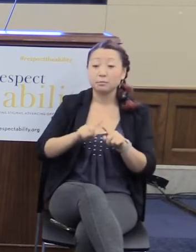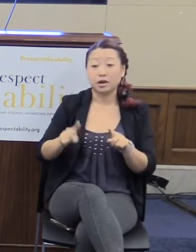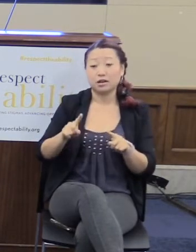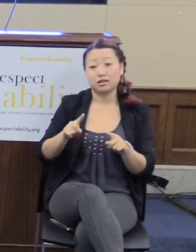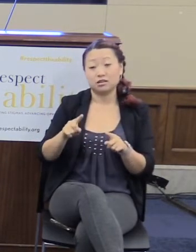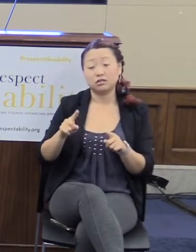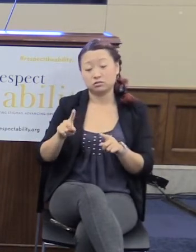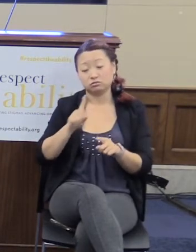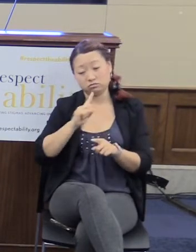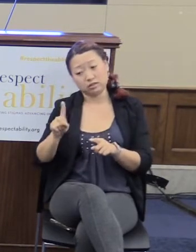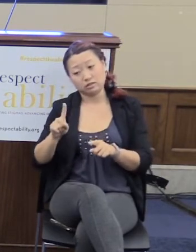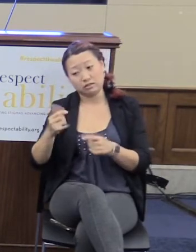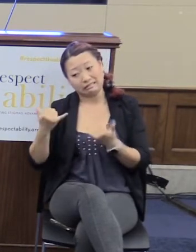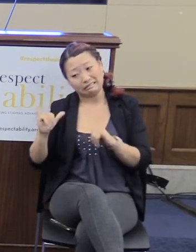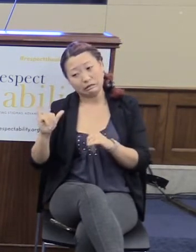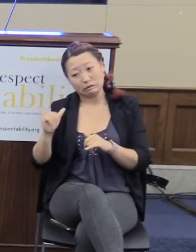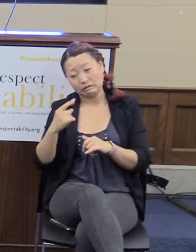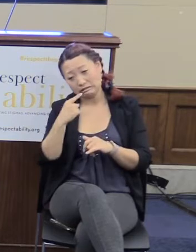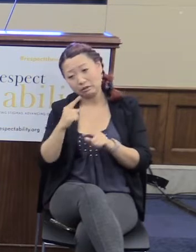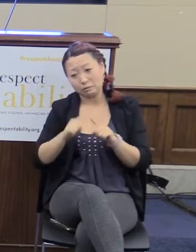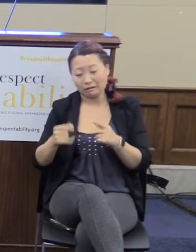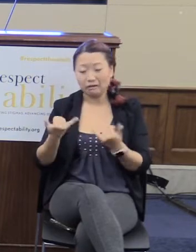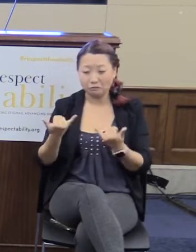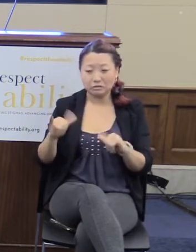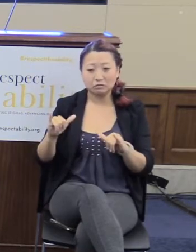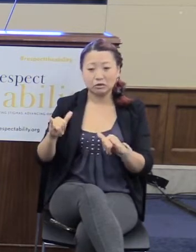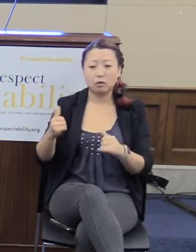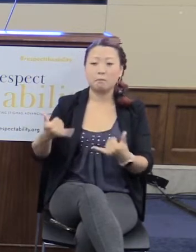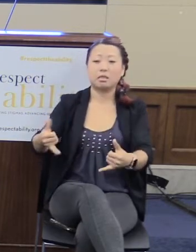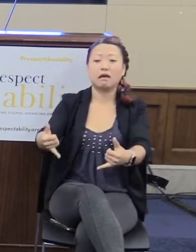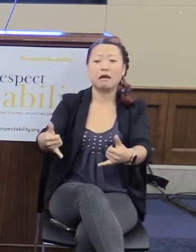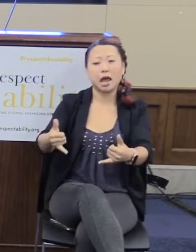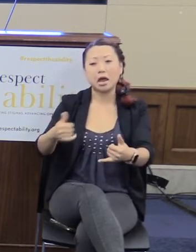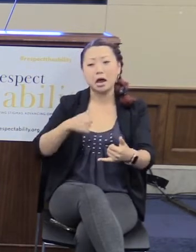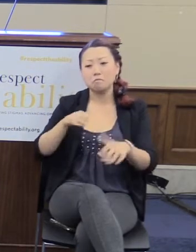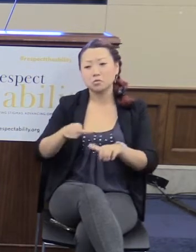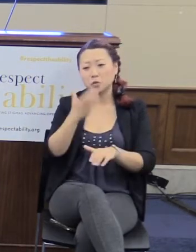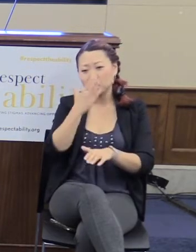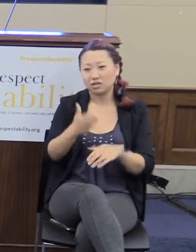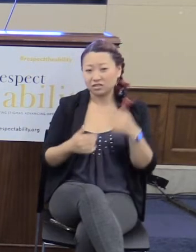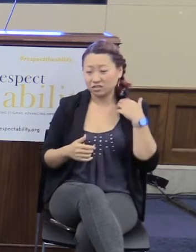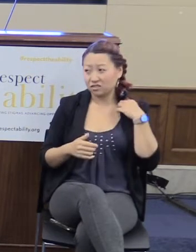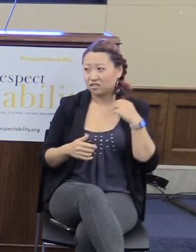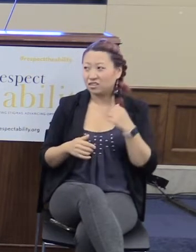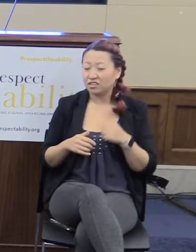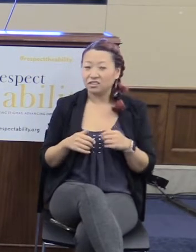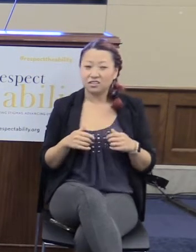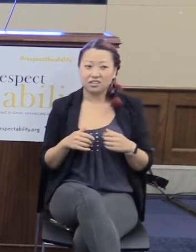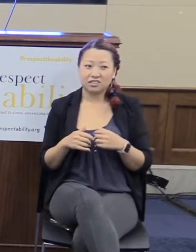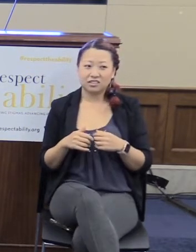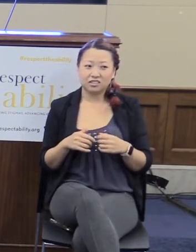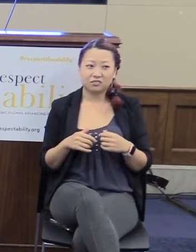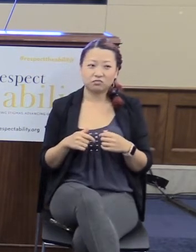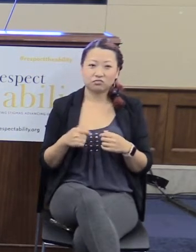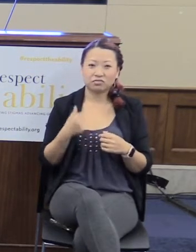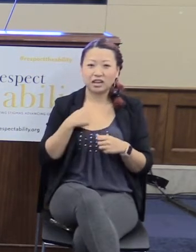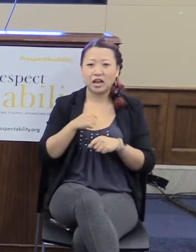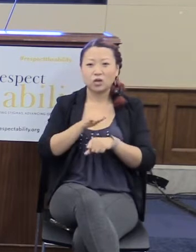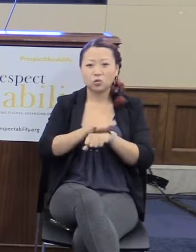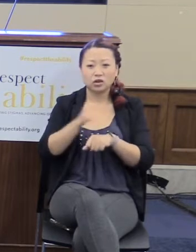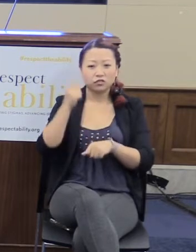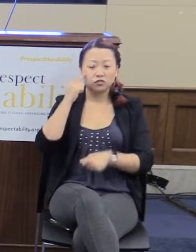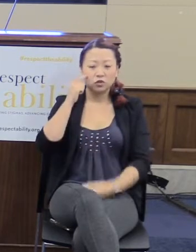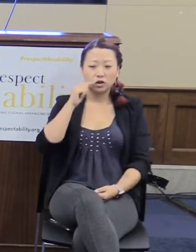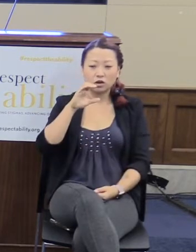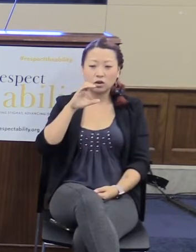that I still suck in tennis, but I'm playing tennis and I'm doing well. I worked for